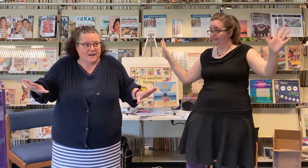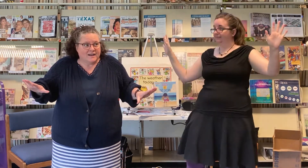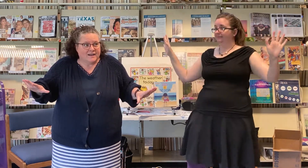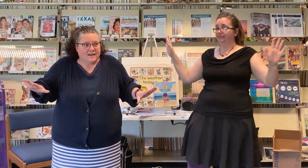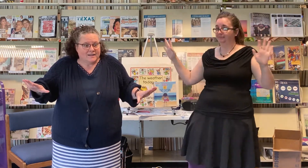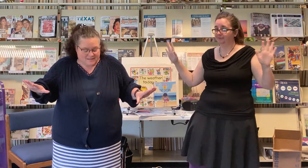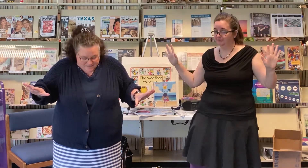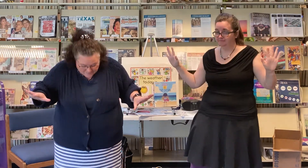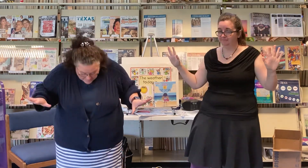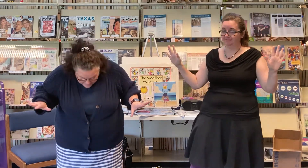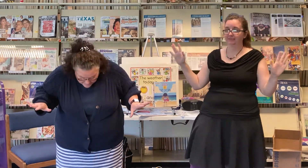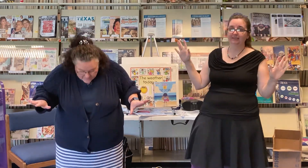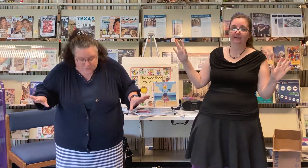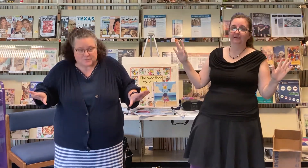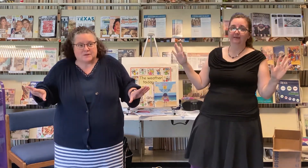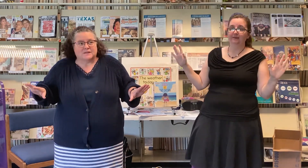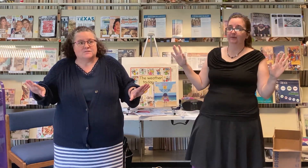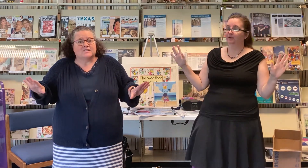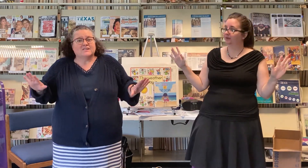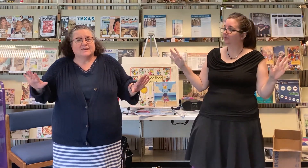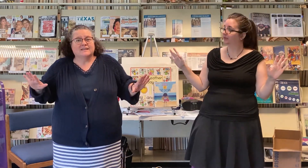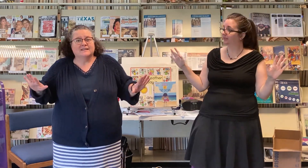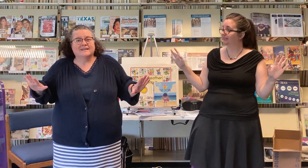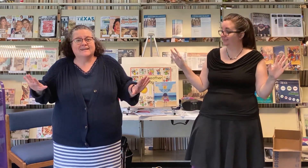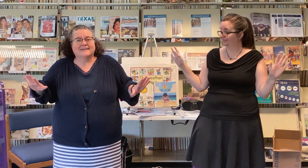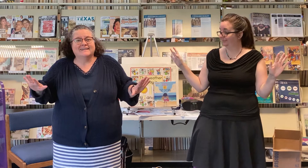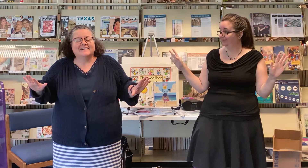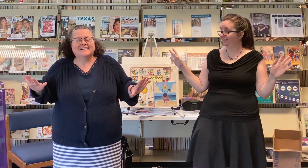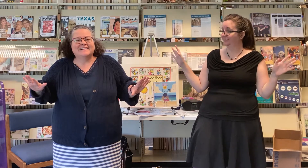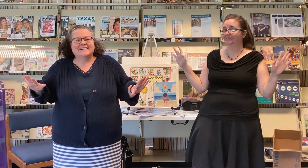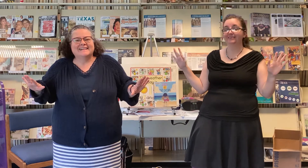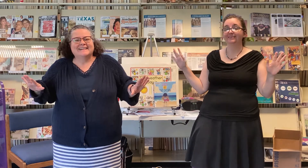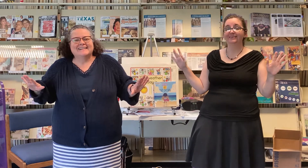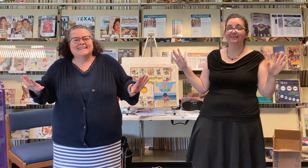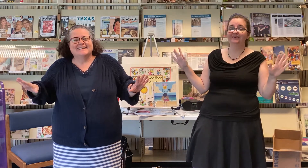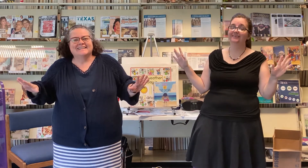and stay that way till the music starts to play.